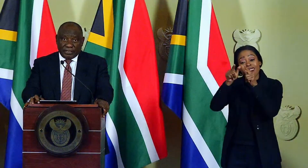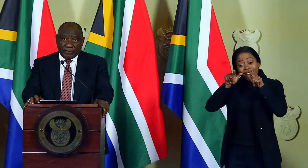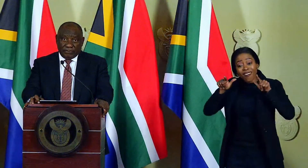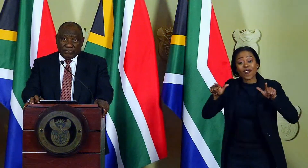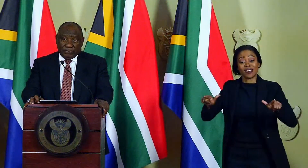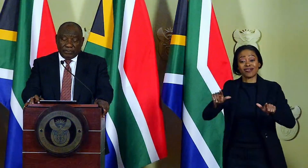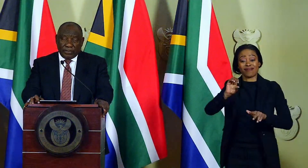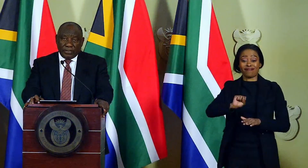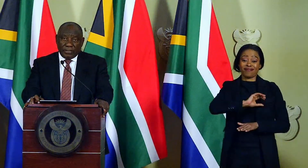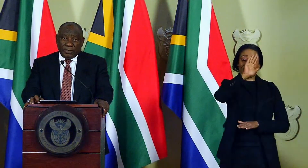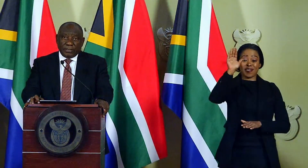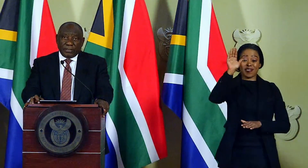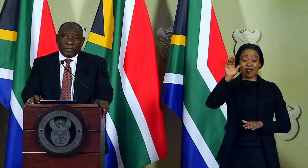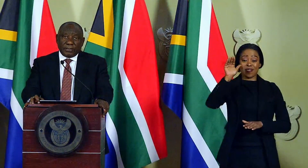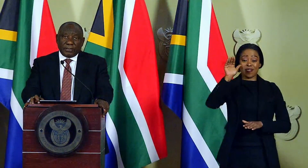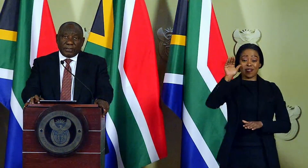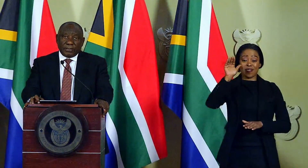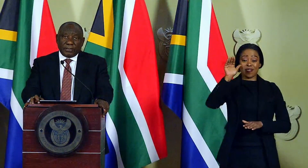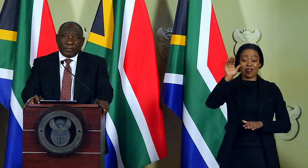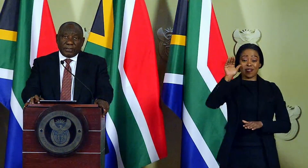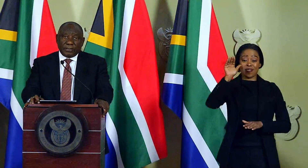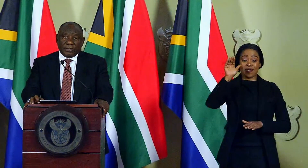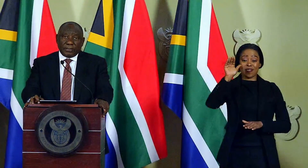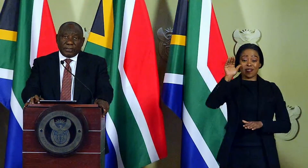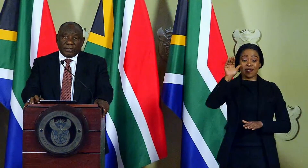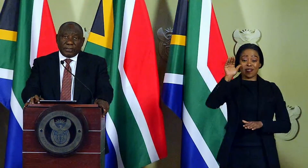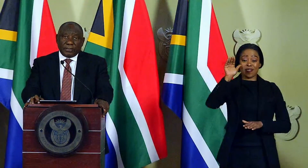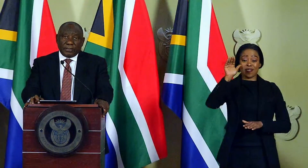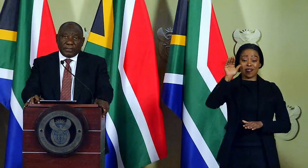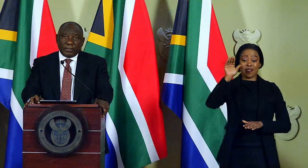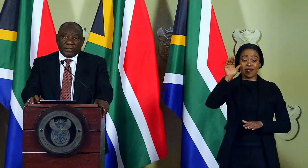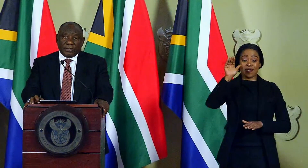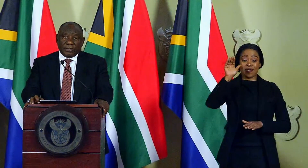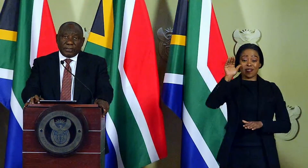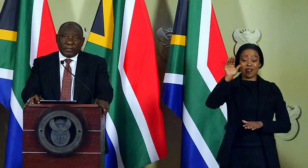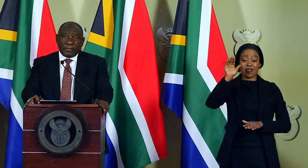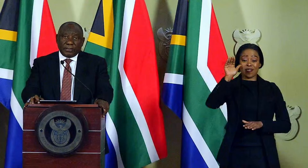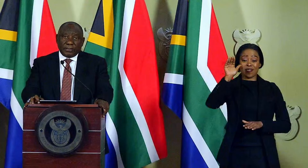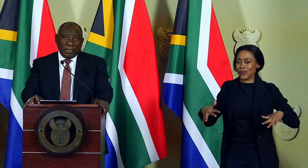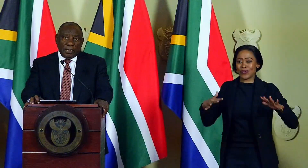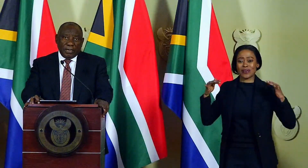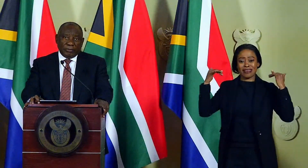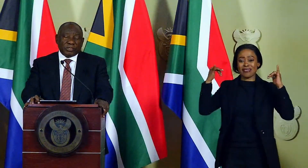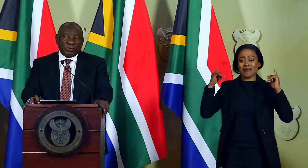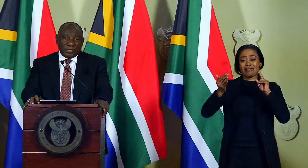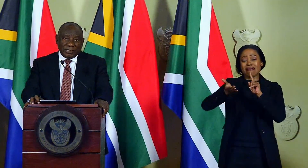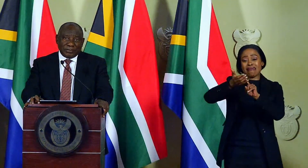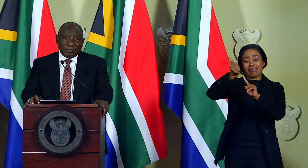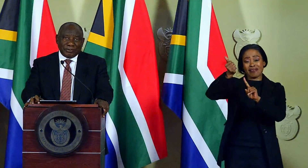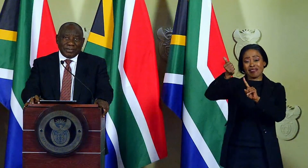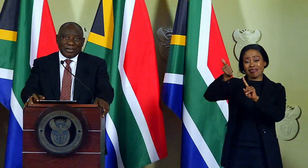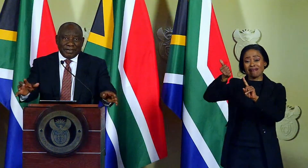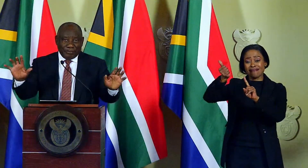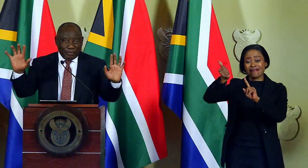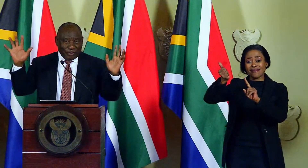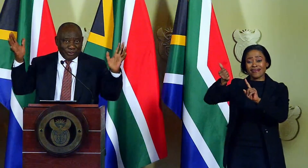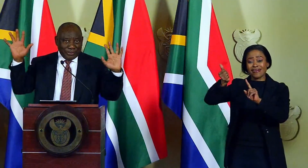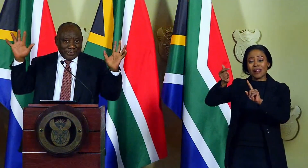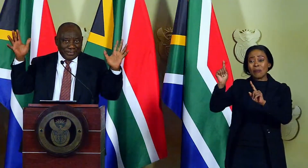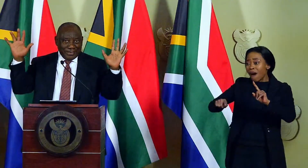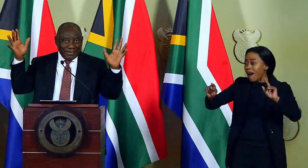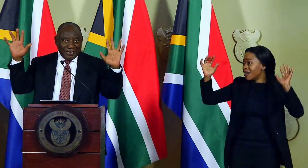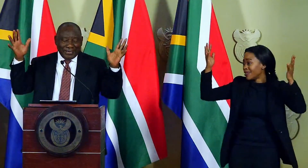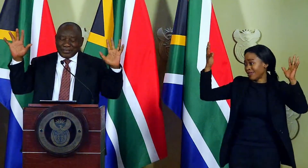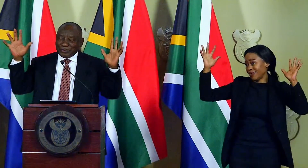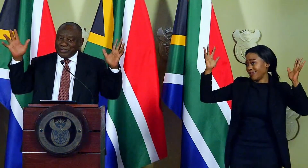South Africa. This is indeed a momentous occasion, which we need to